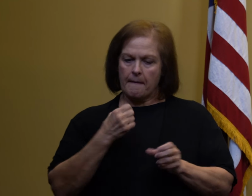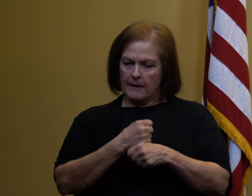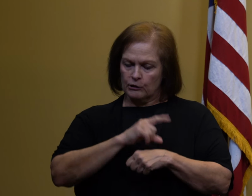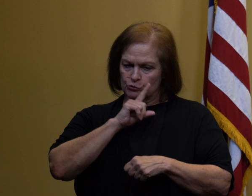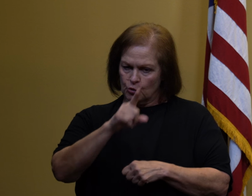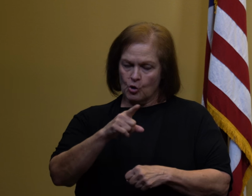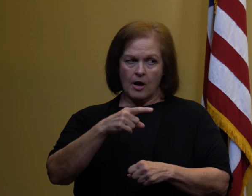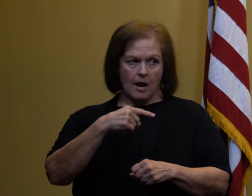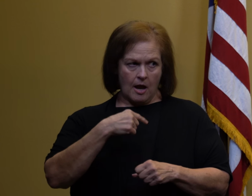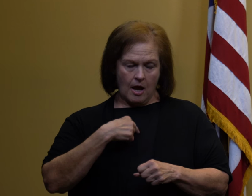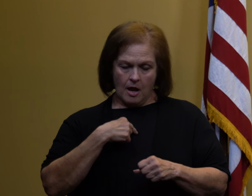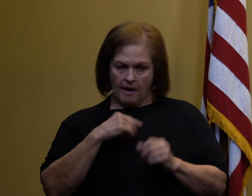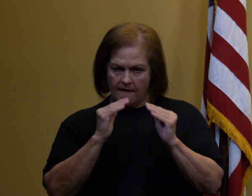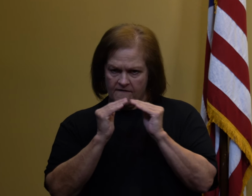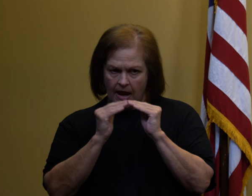very fair